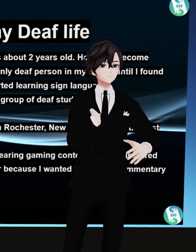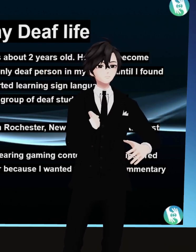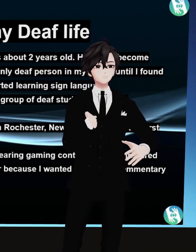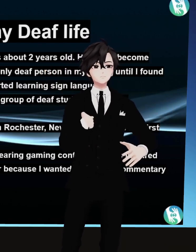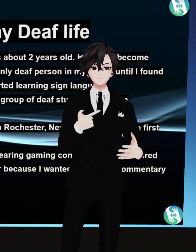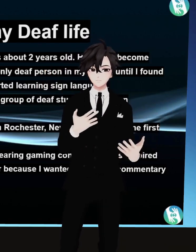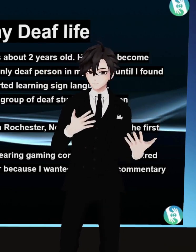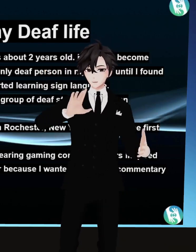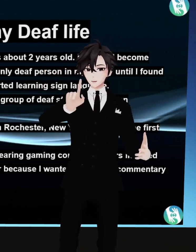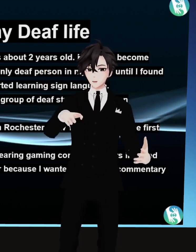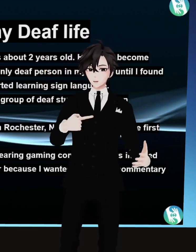left.